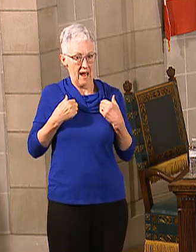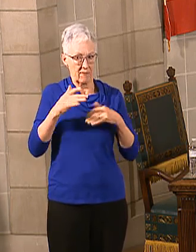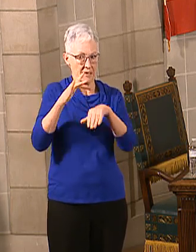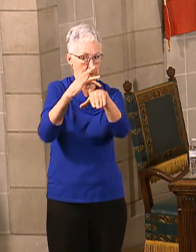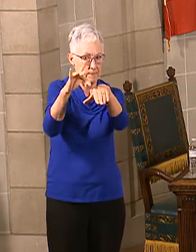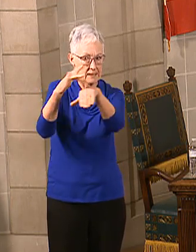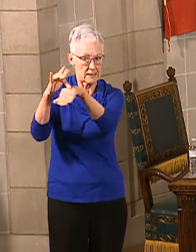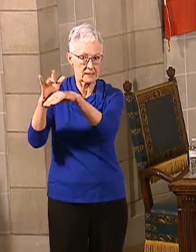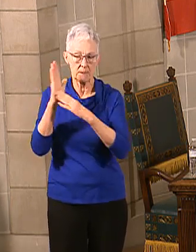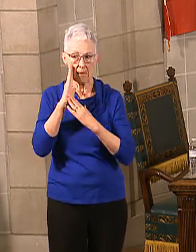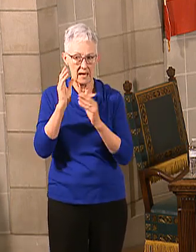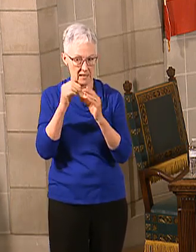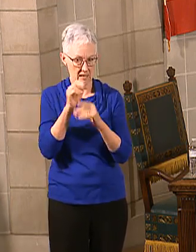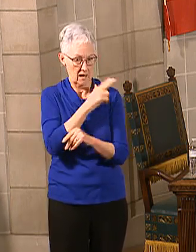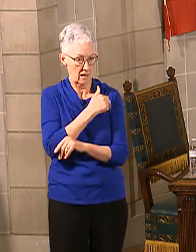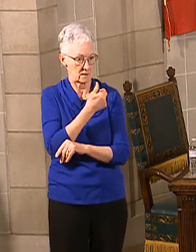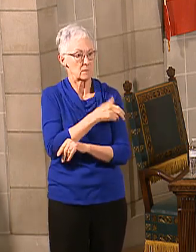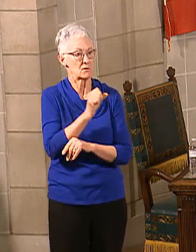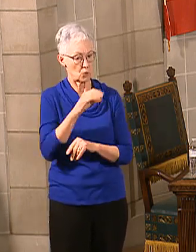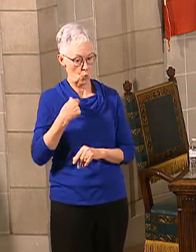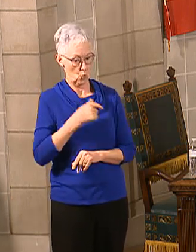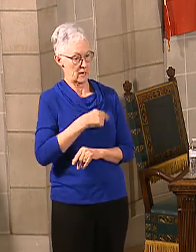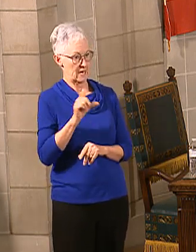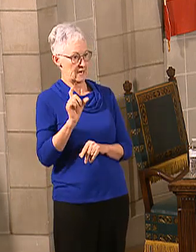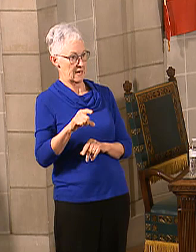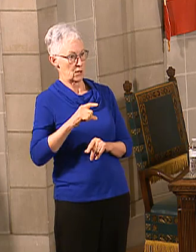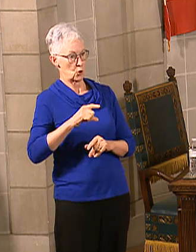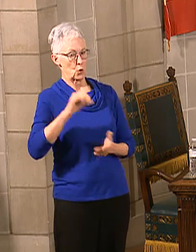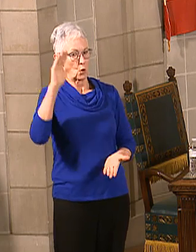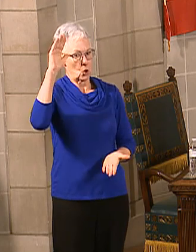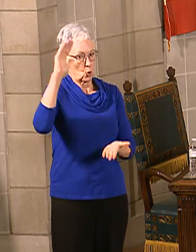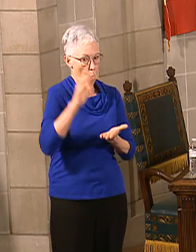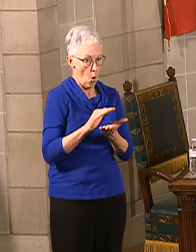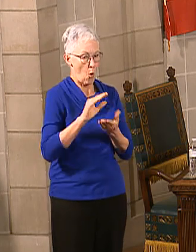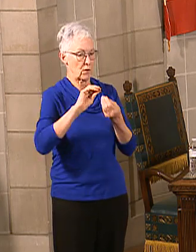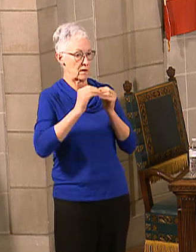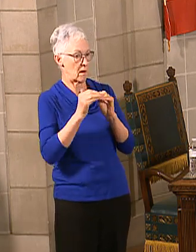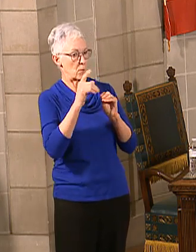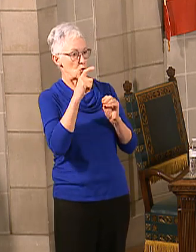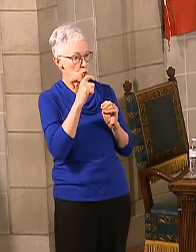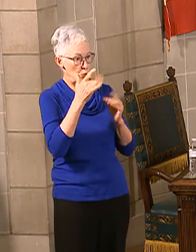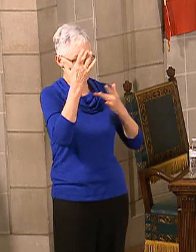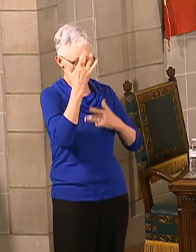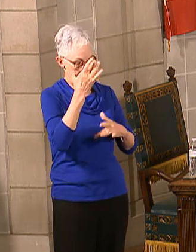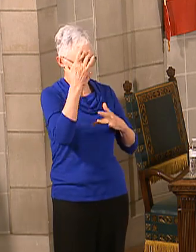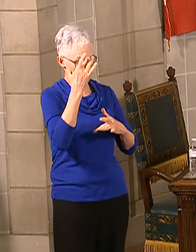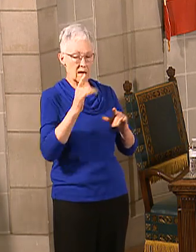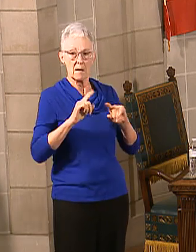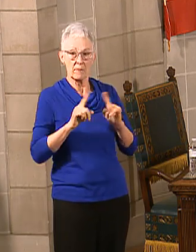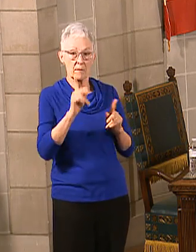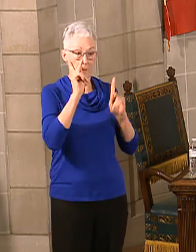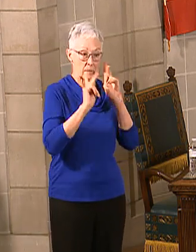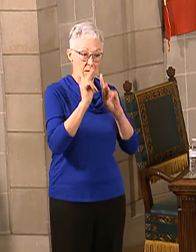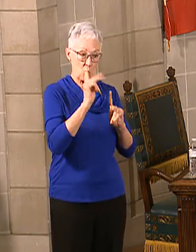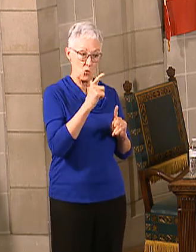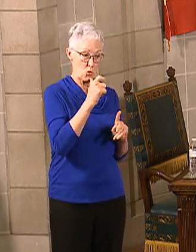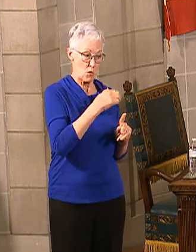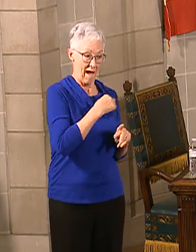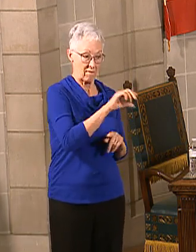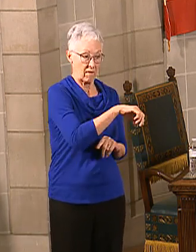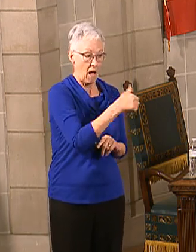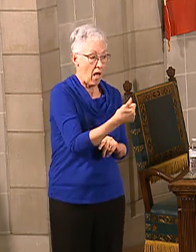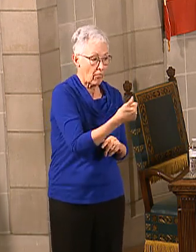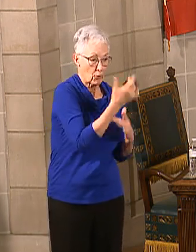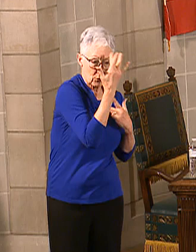diabetes, heart disease, lung disease, something like that, diabetes, all that sort of stuff, you are at greater